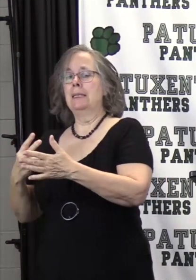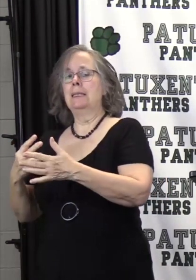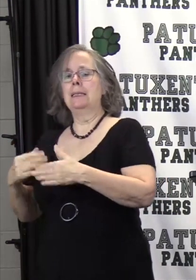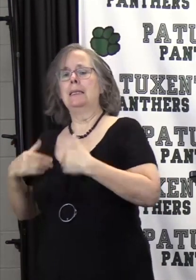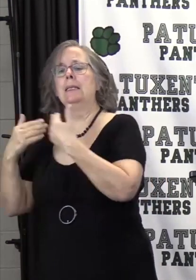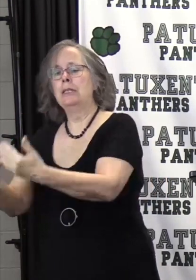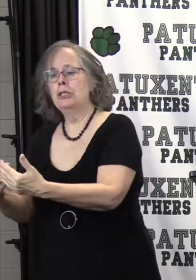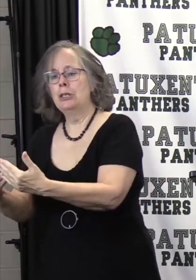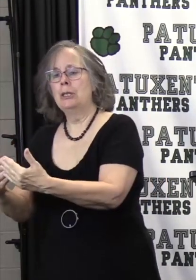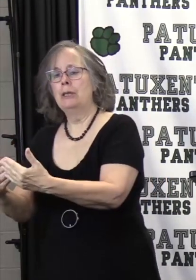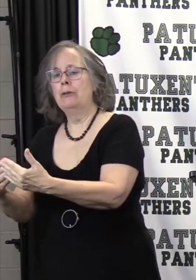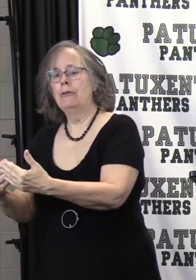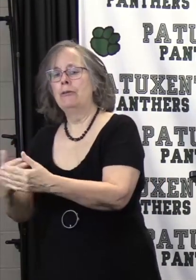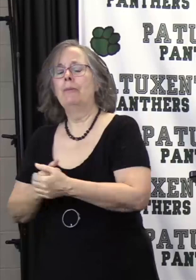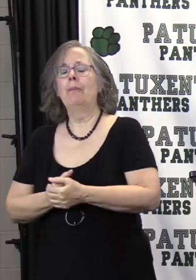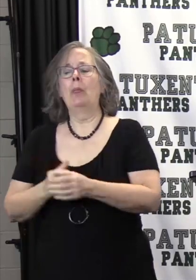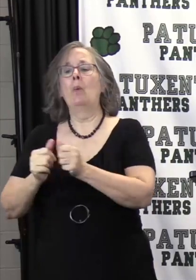Mazzone.